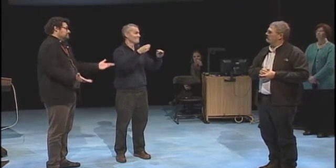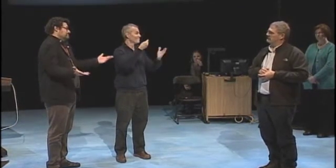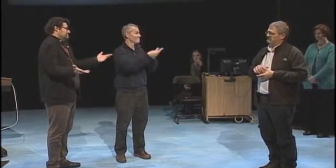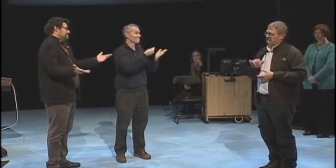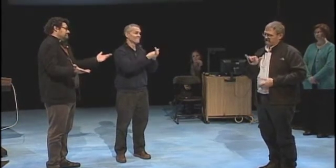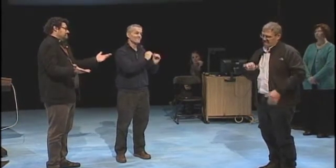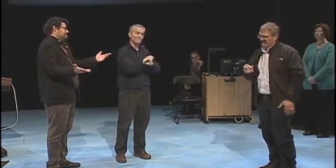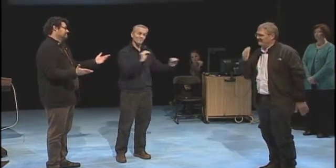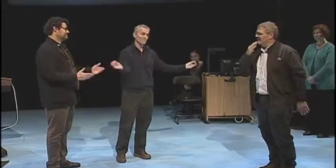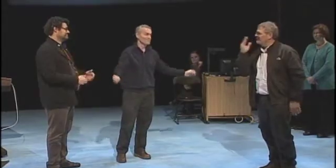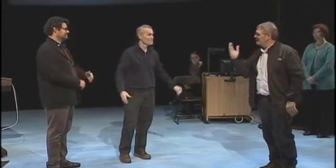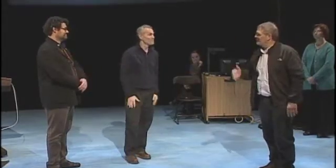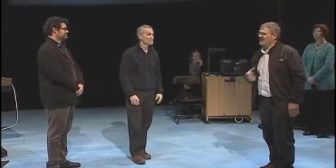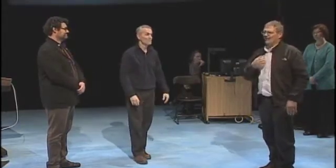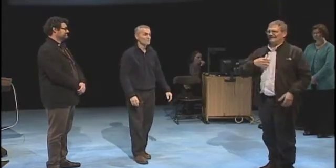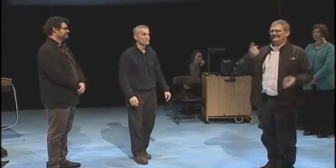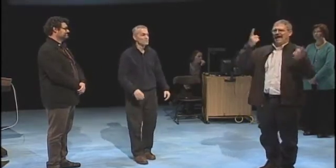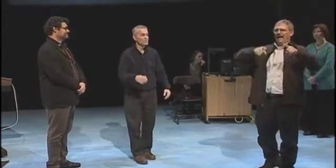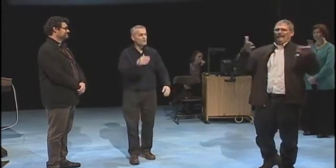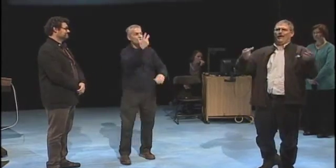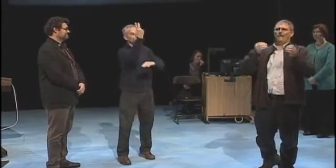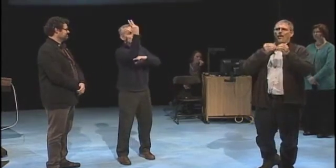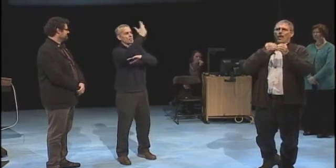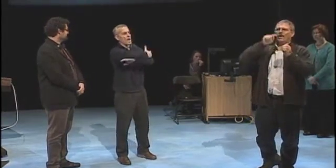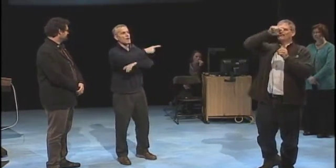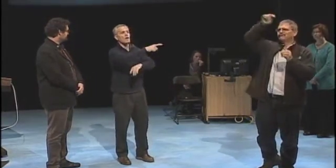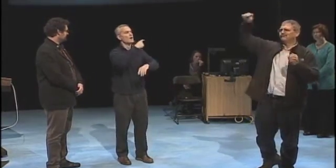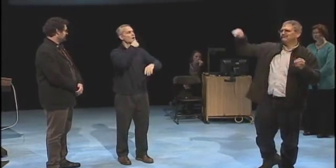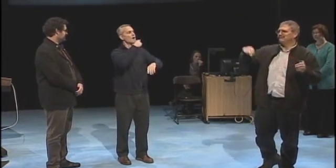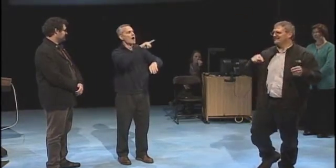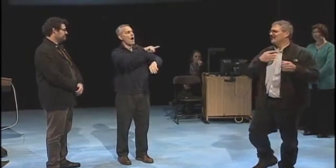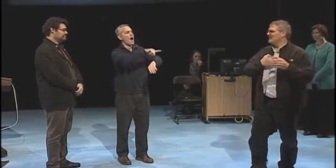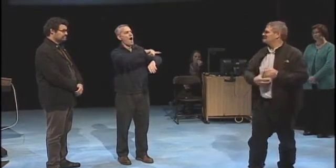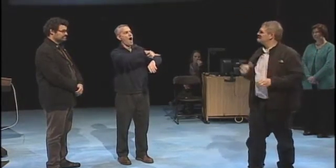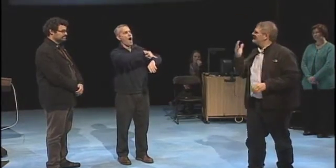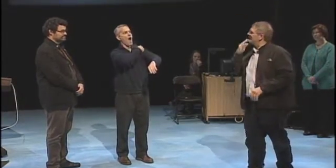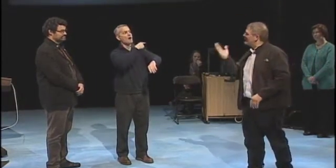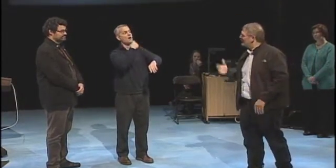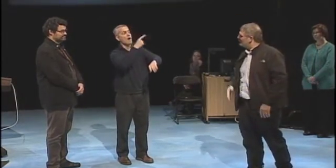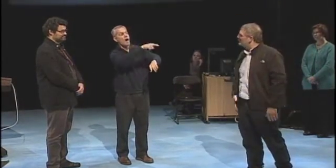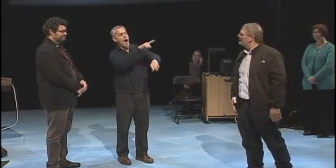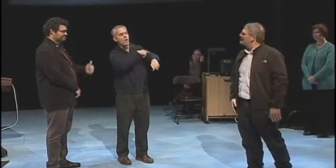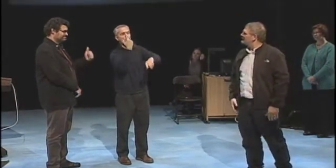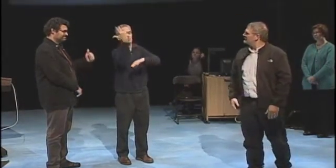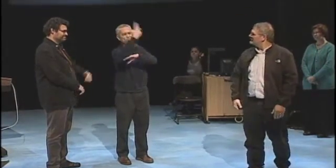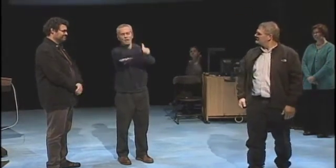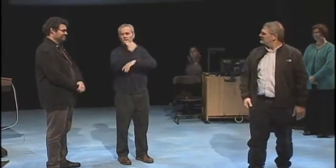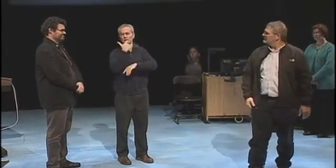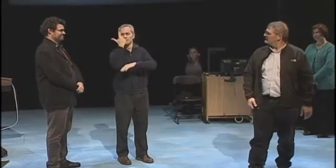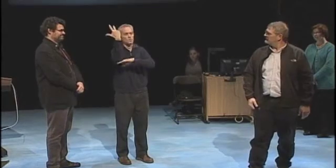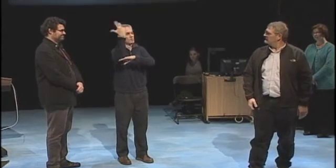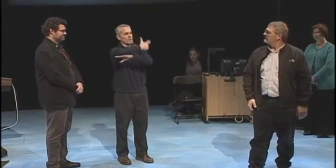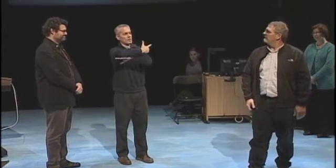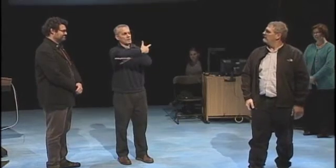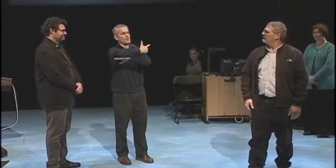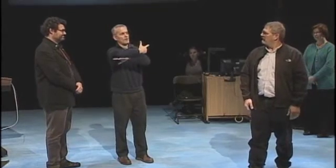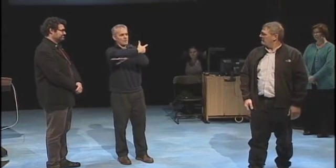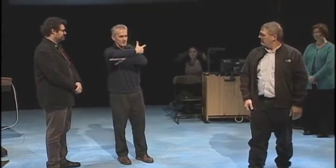installation had not, there was no money changing hands. It was volunteers who helped. I wish we had that here in the United